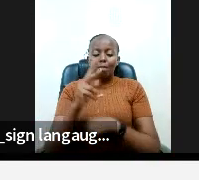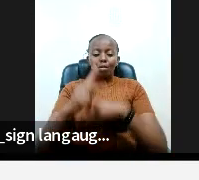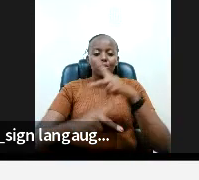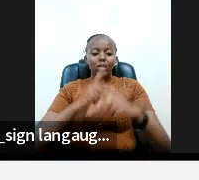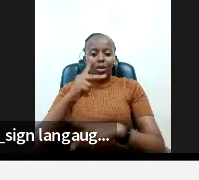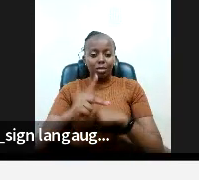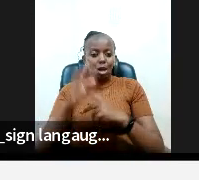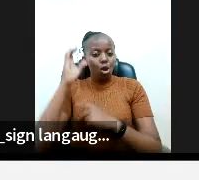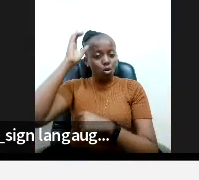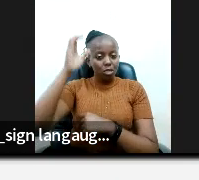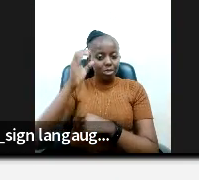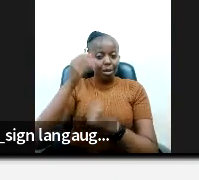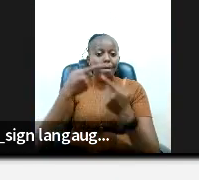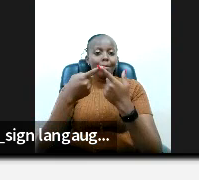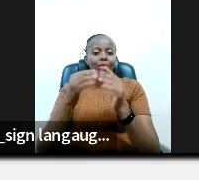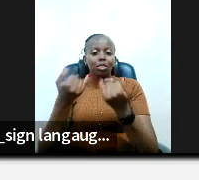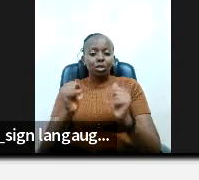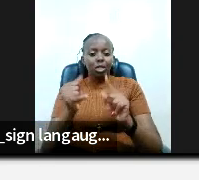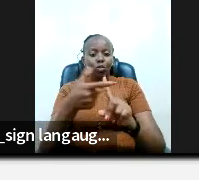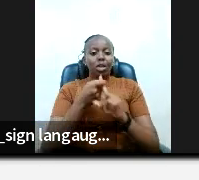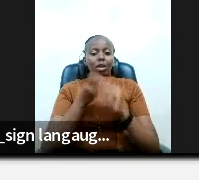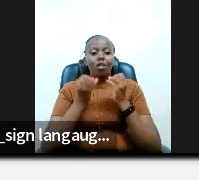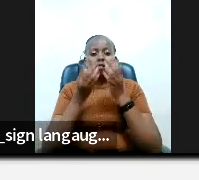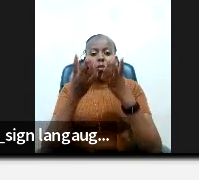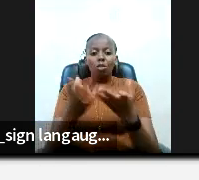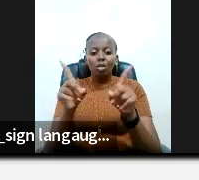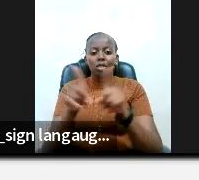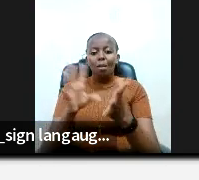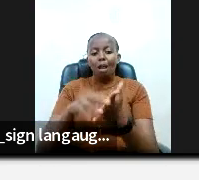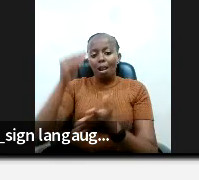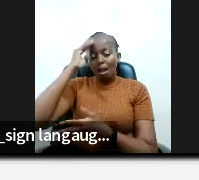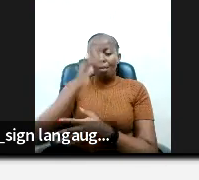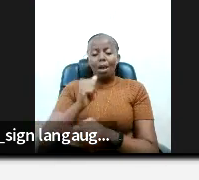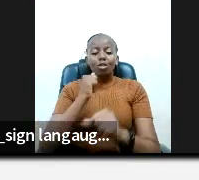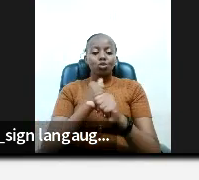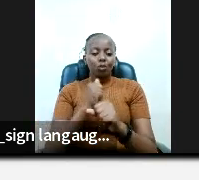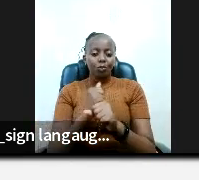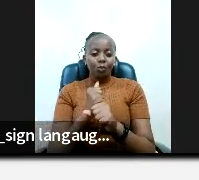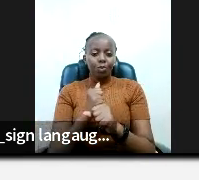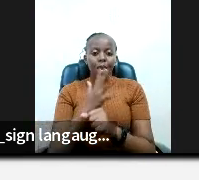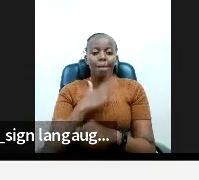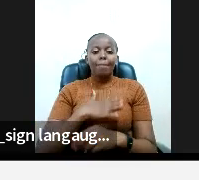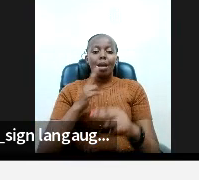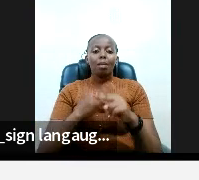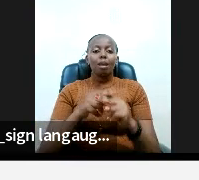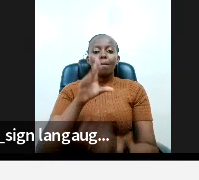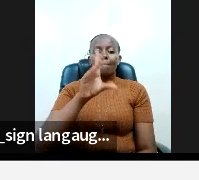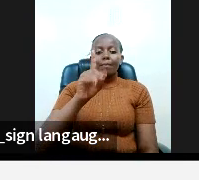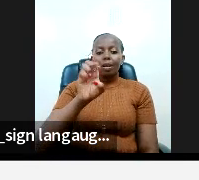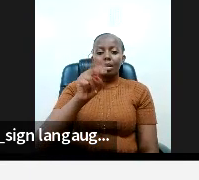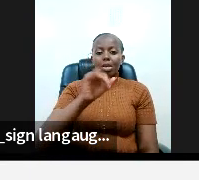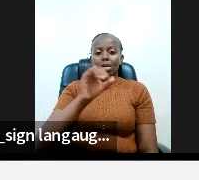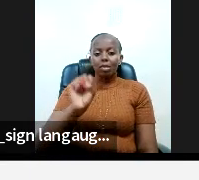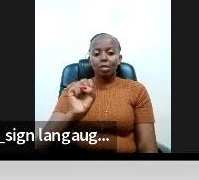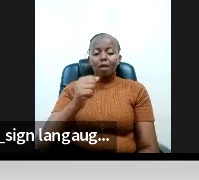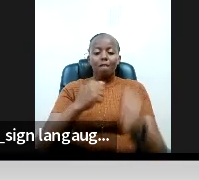concepts, retrieve information, and learn by doing. My name is Dennis Mogi, founder and